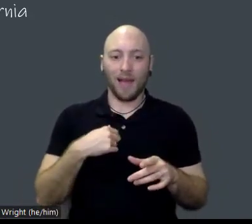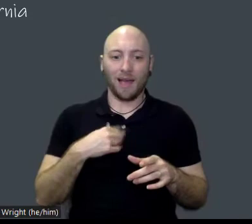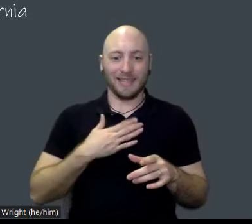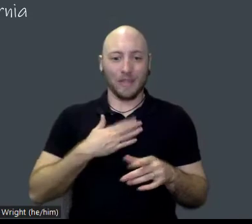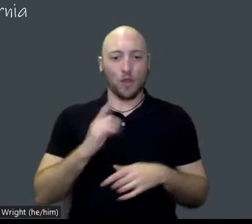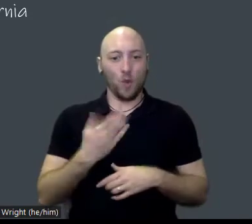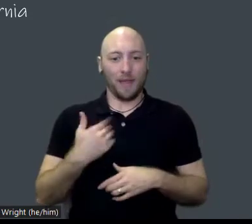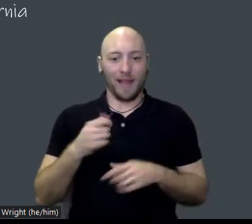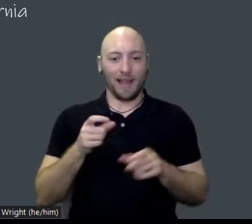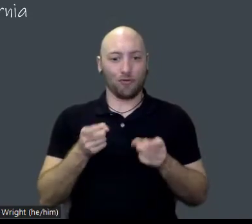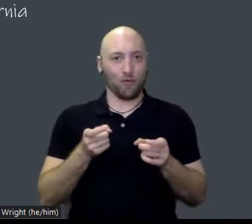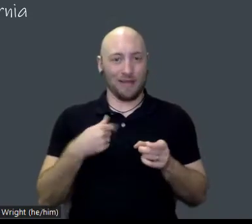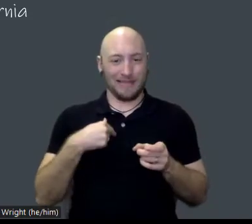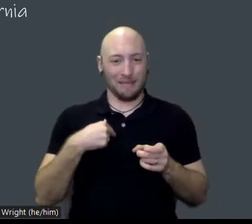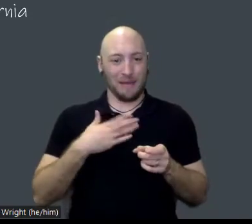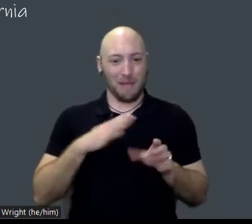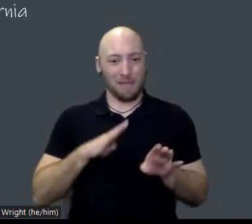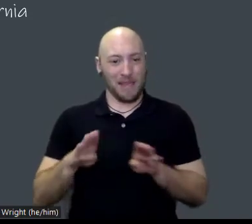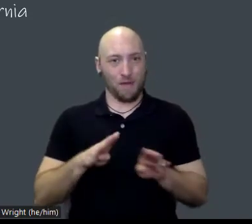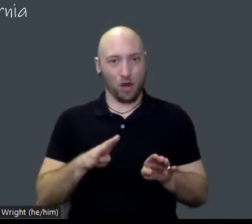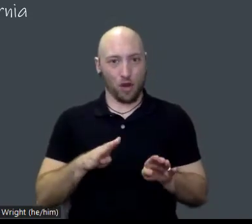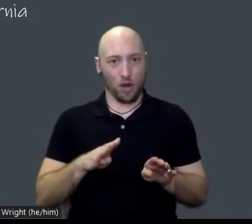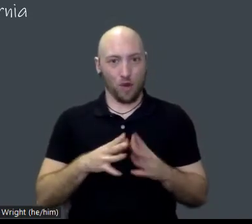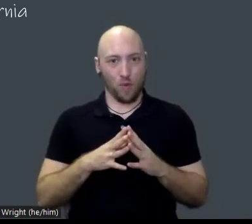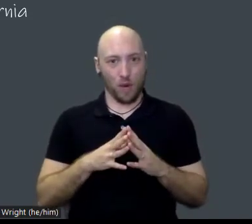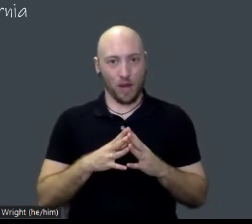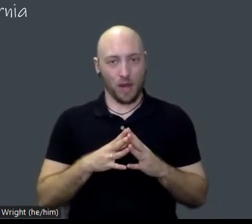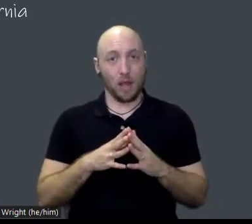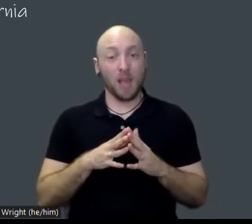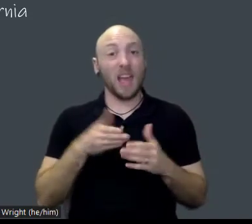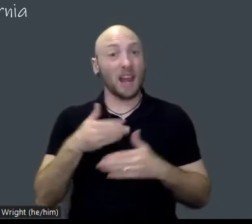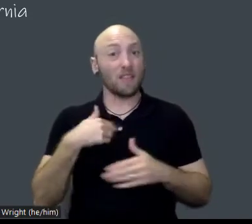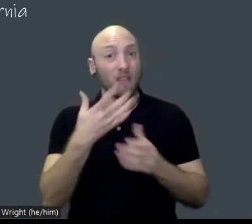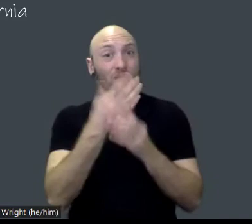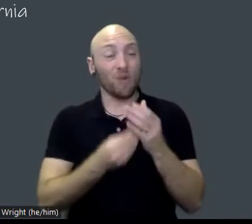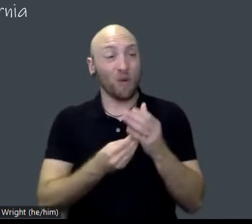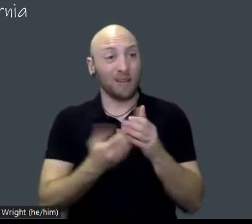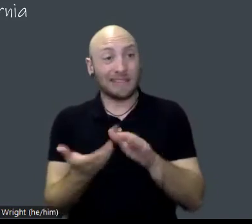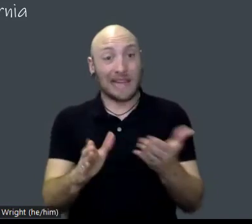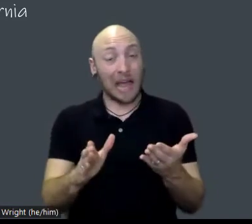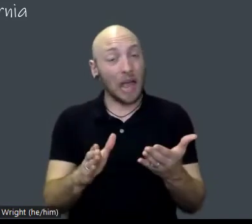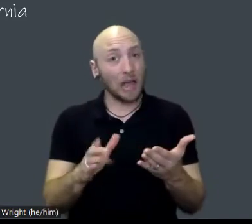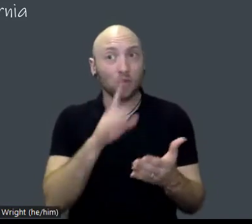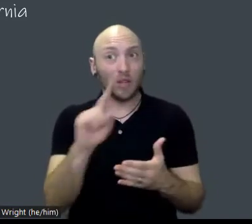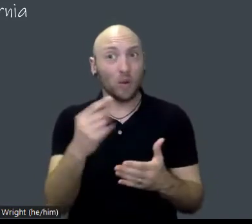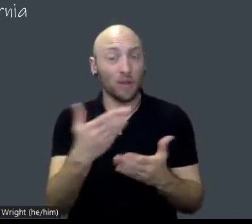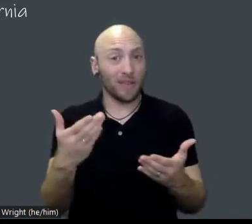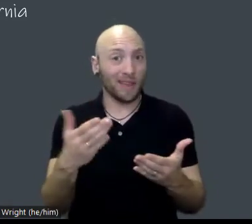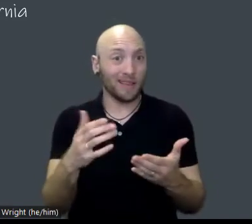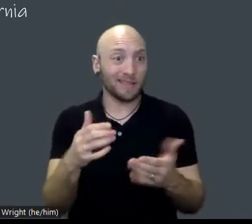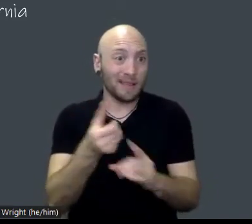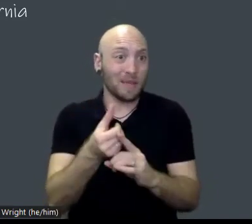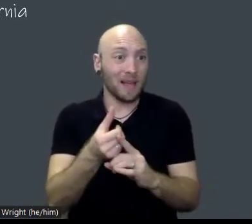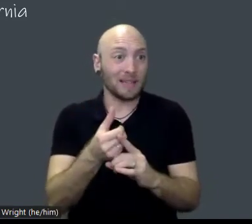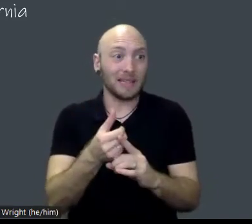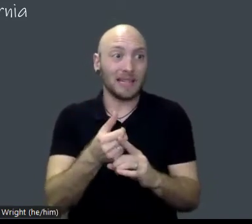be remembered for when I'm gone is how I've made other people feel. In this program, like we're going to meet a lot of people